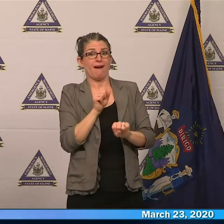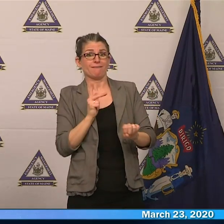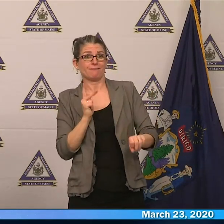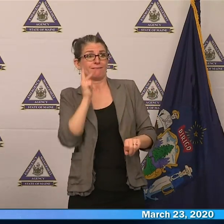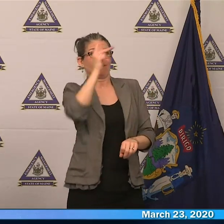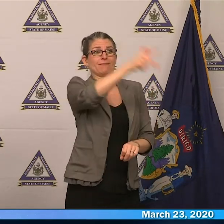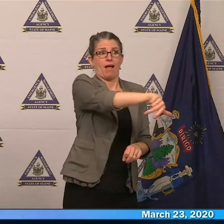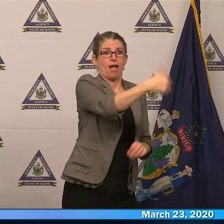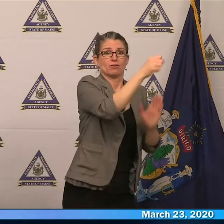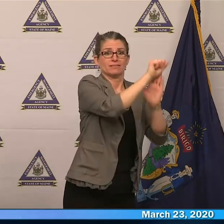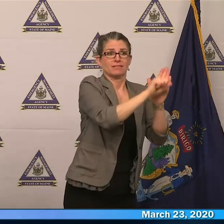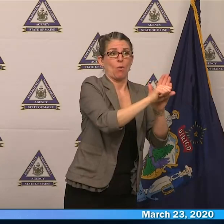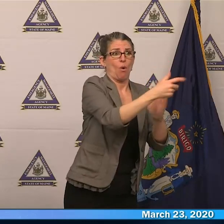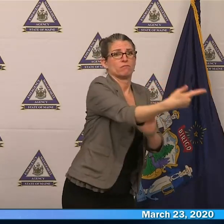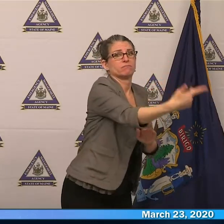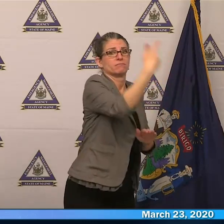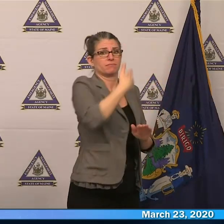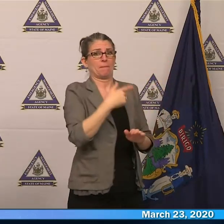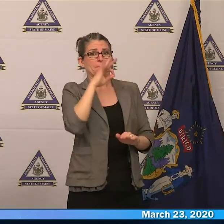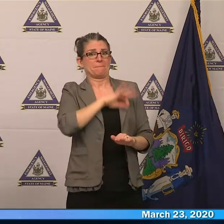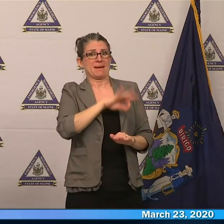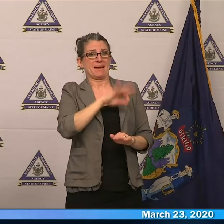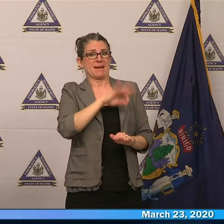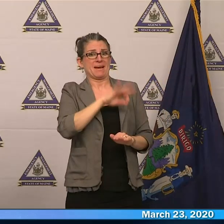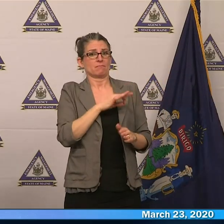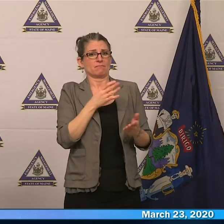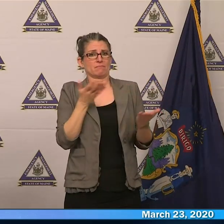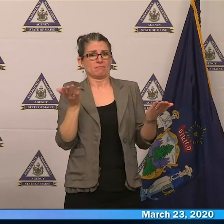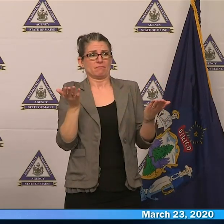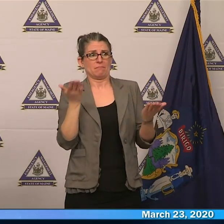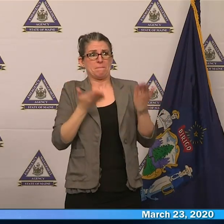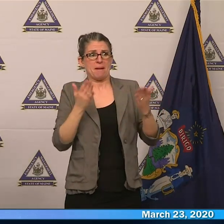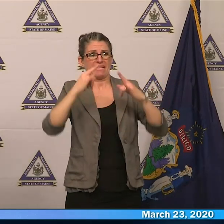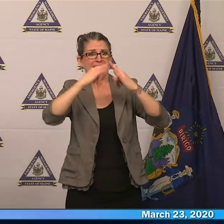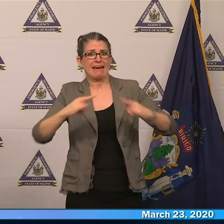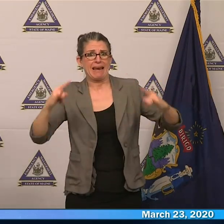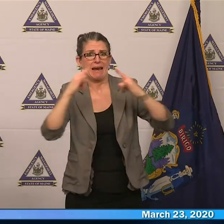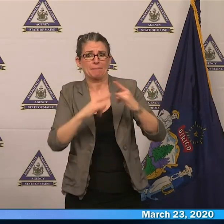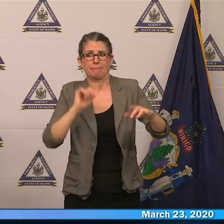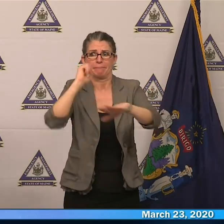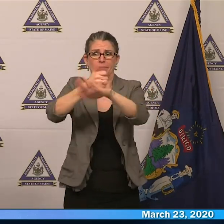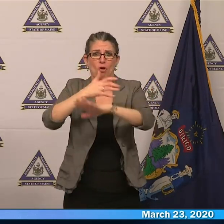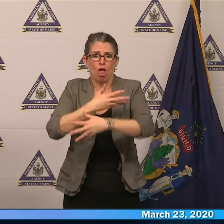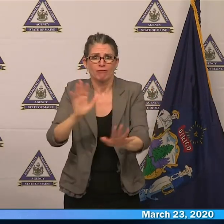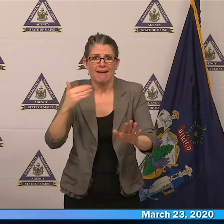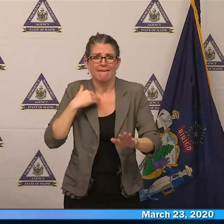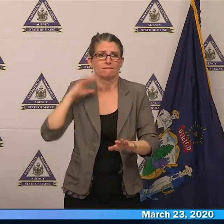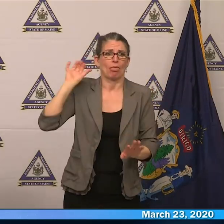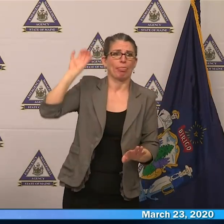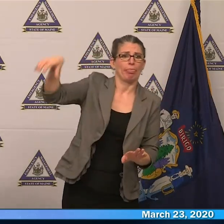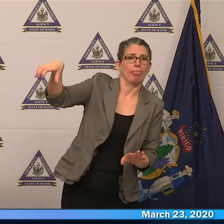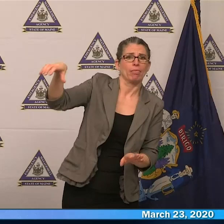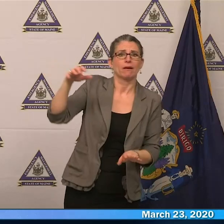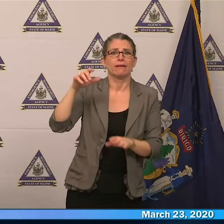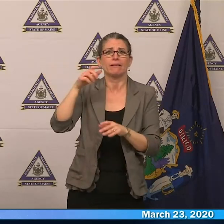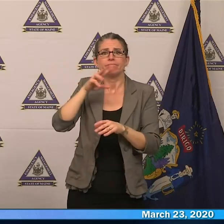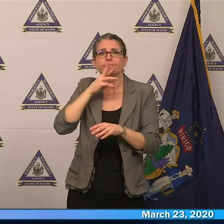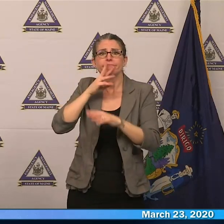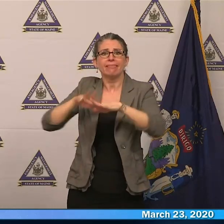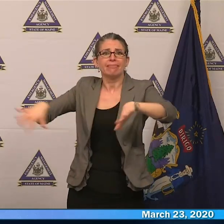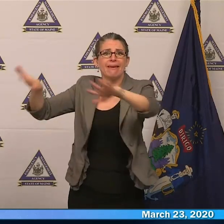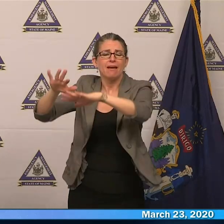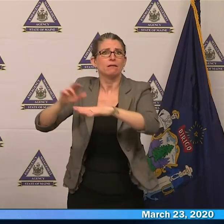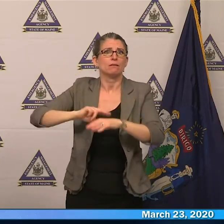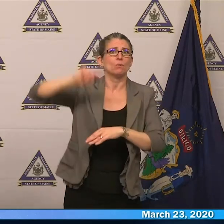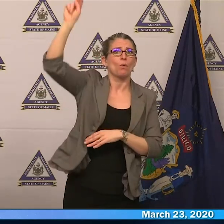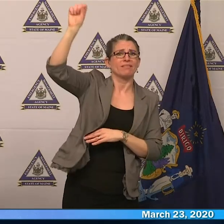have camps or houses in the woods, who might be traveling from those southern eight counties that have positive cases to